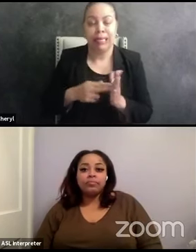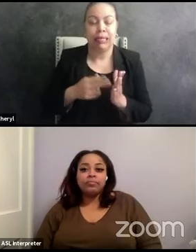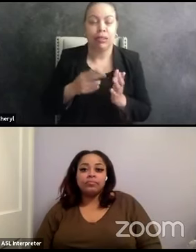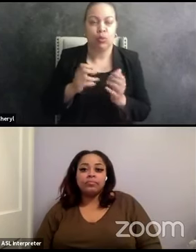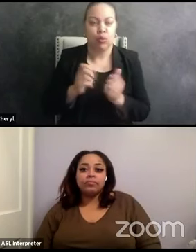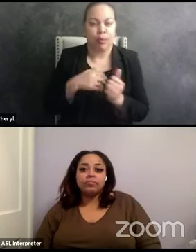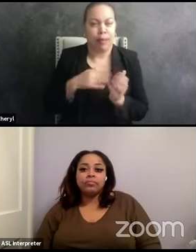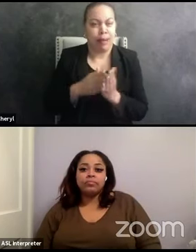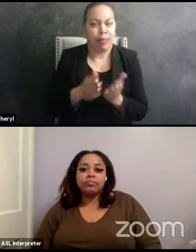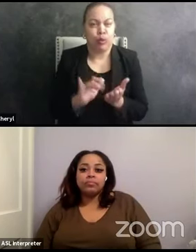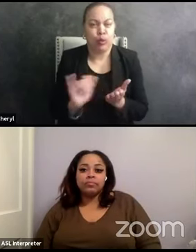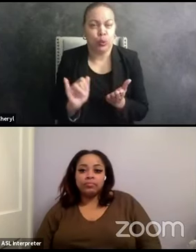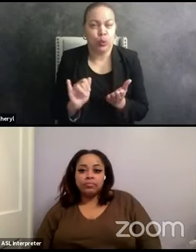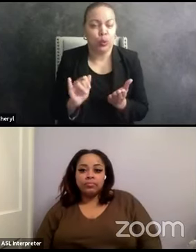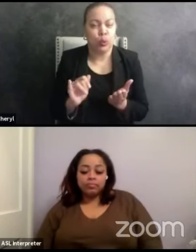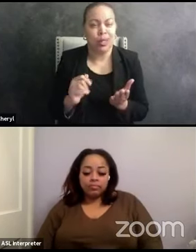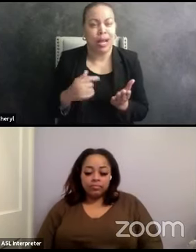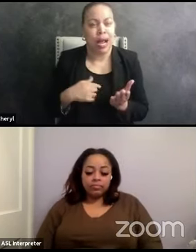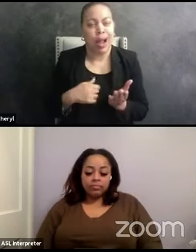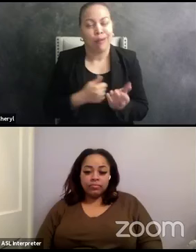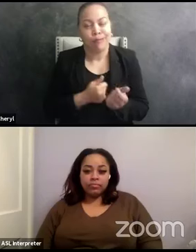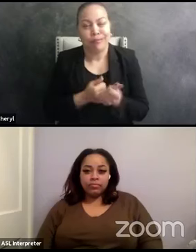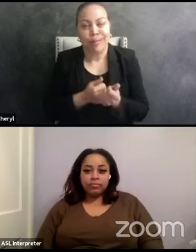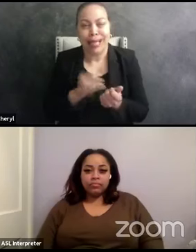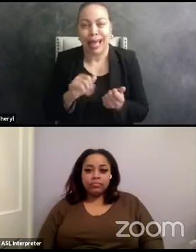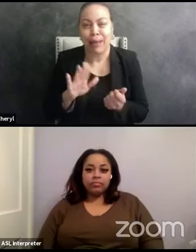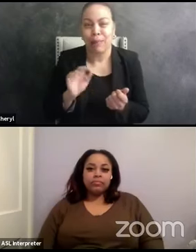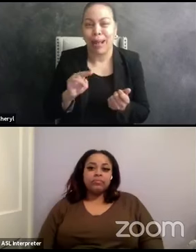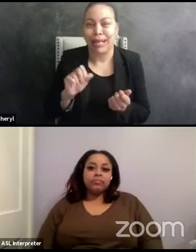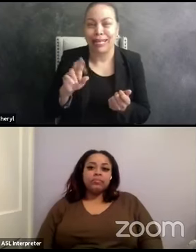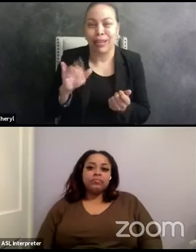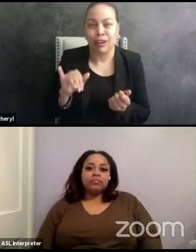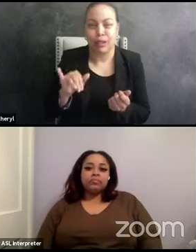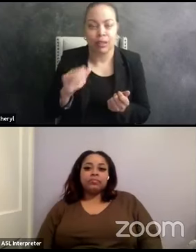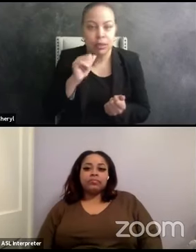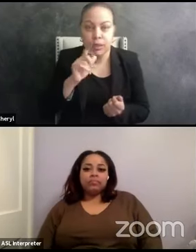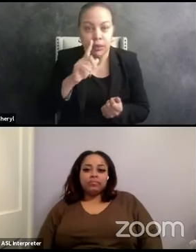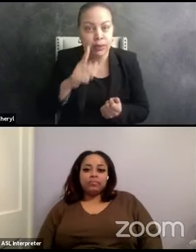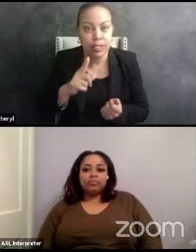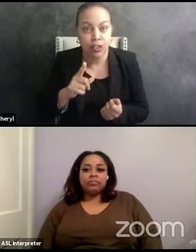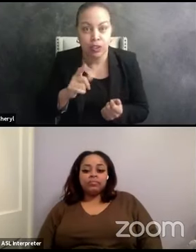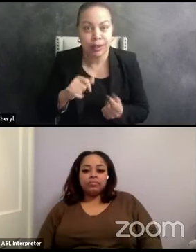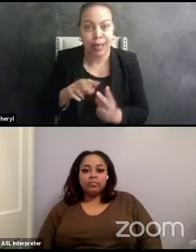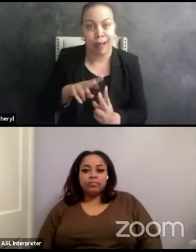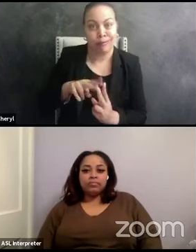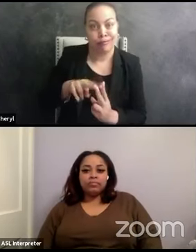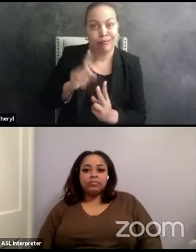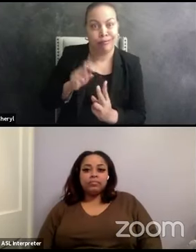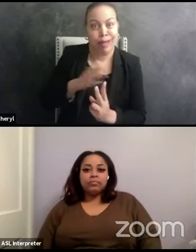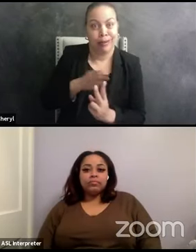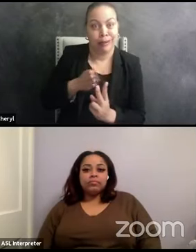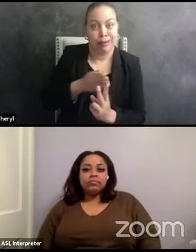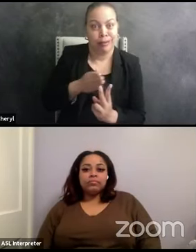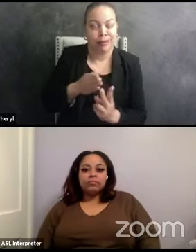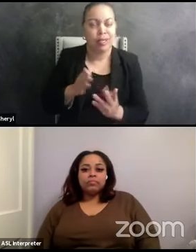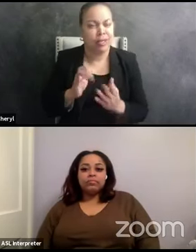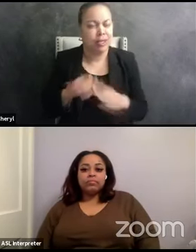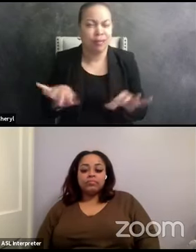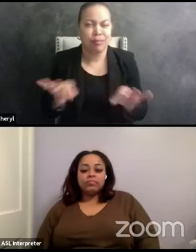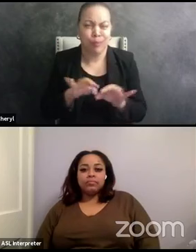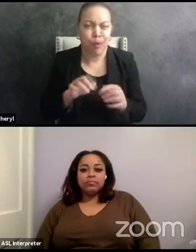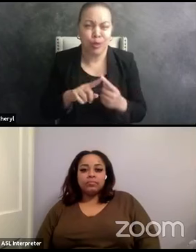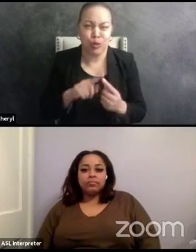a non-existing binary, right? That I think is important to address. I